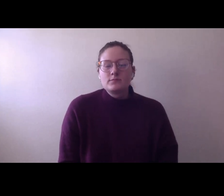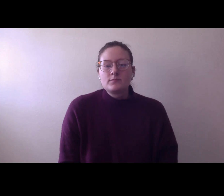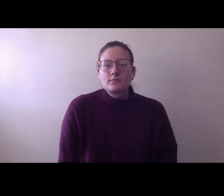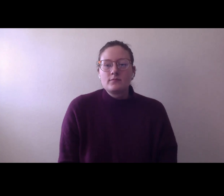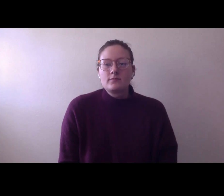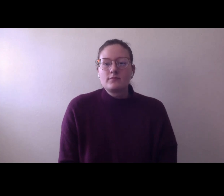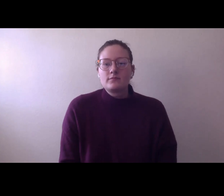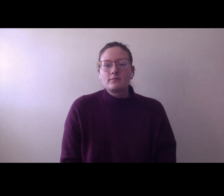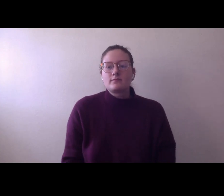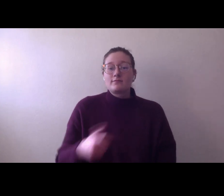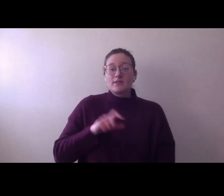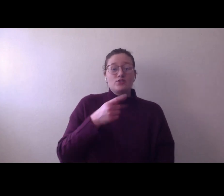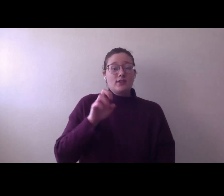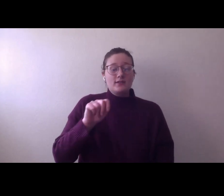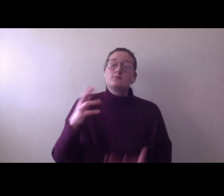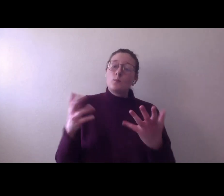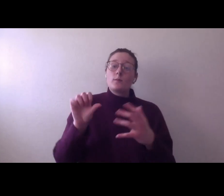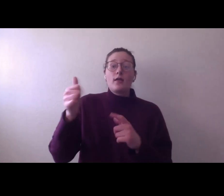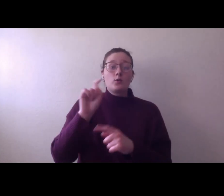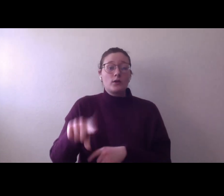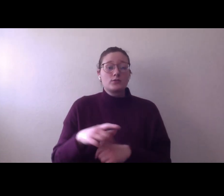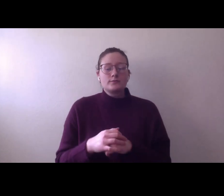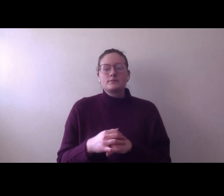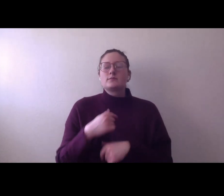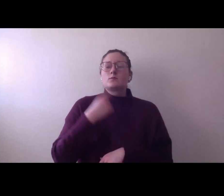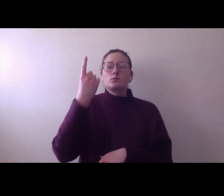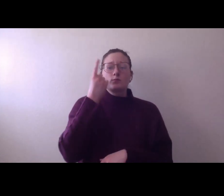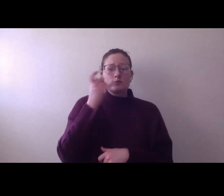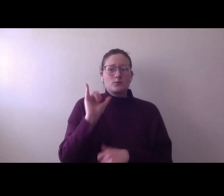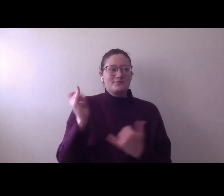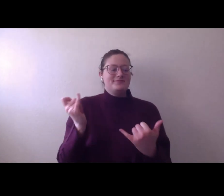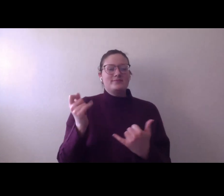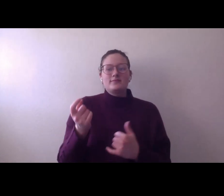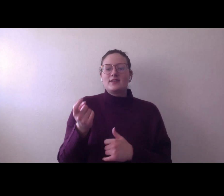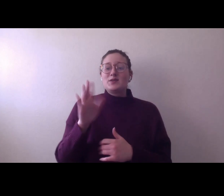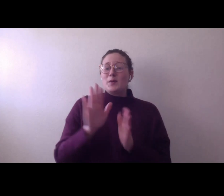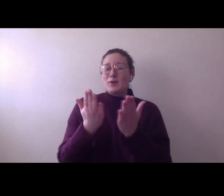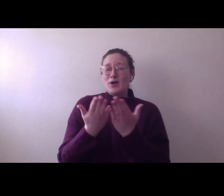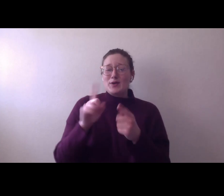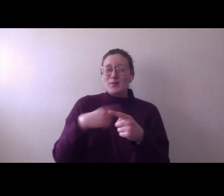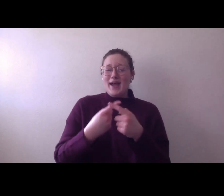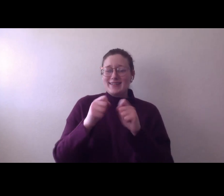So other questions. So I'm wondering also now when your book is coming out.